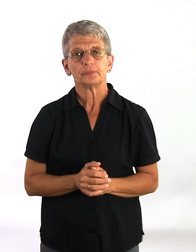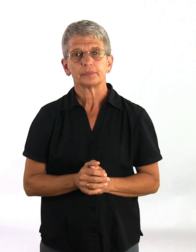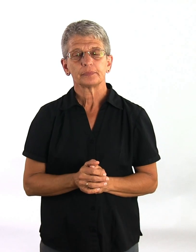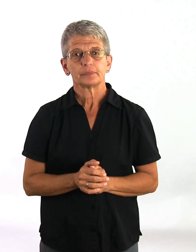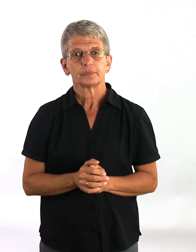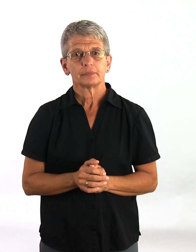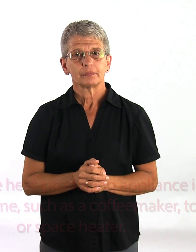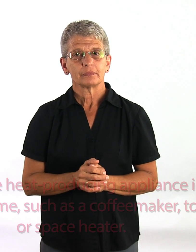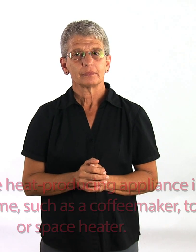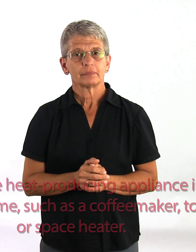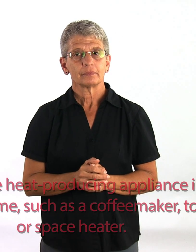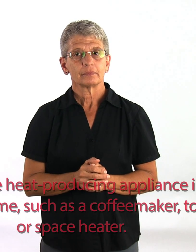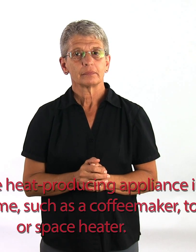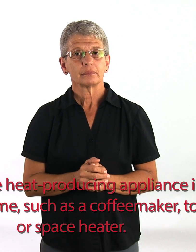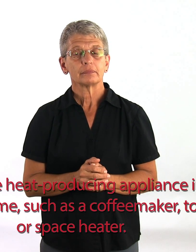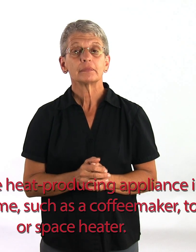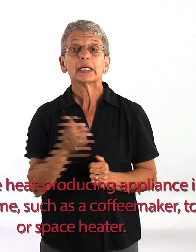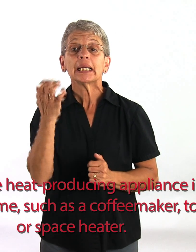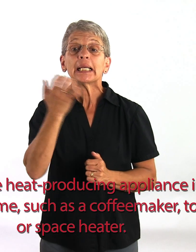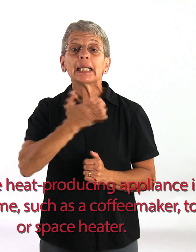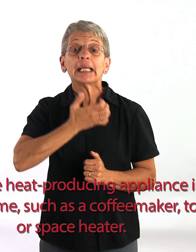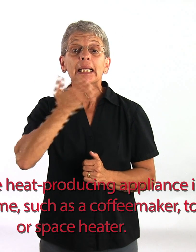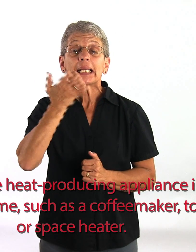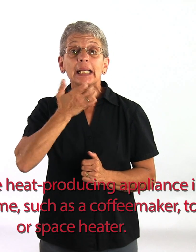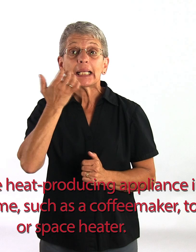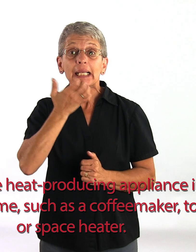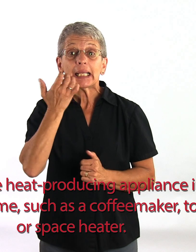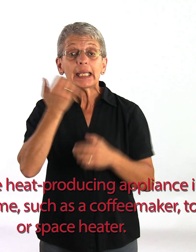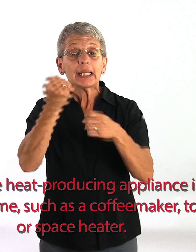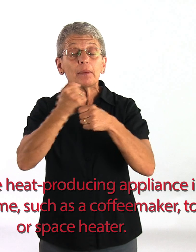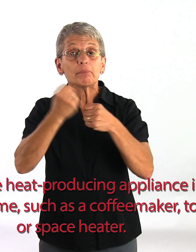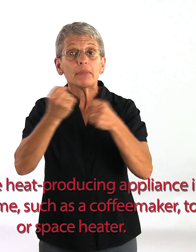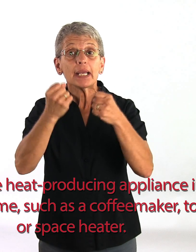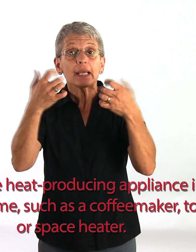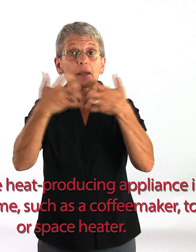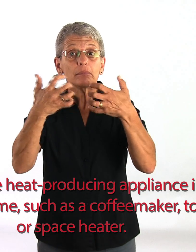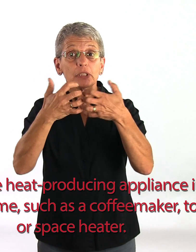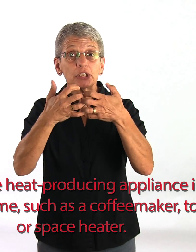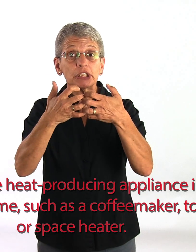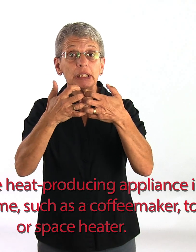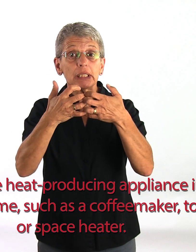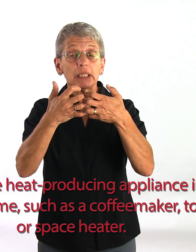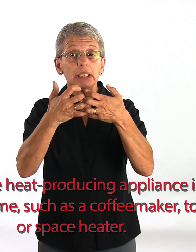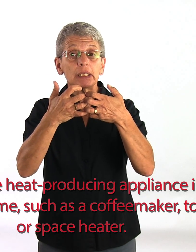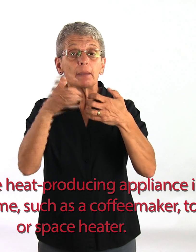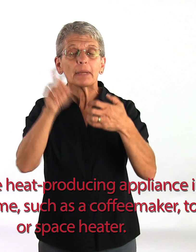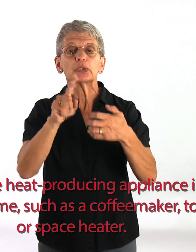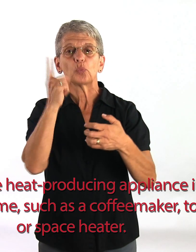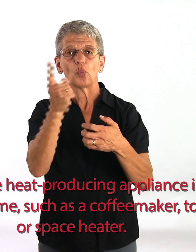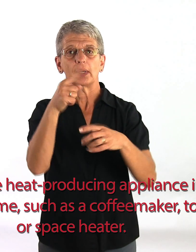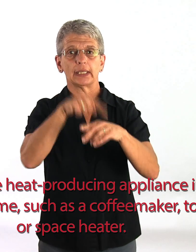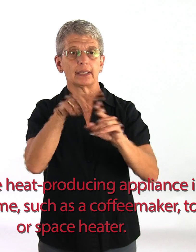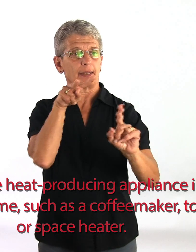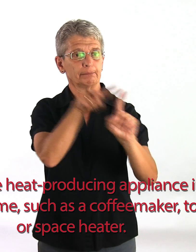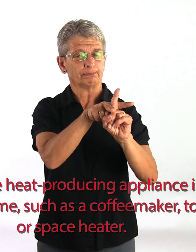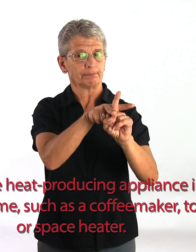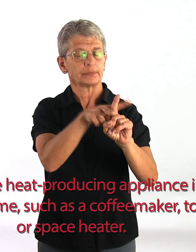Only plug one heat-producing appliance into an outlet at a time, such as a coffee maker,